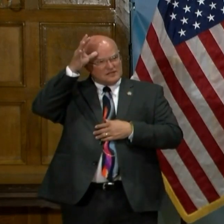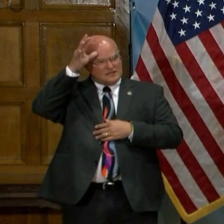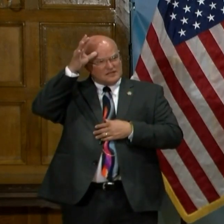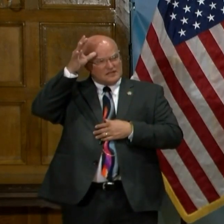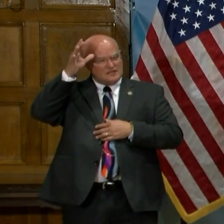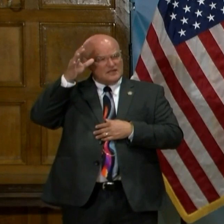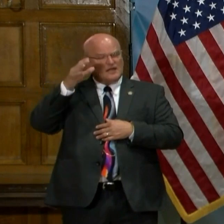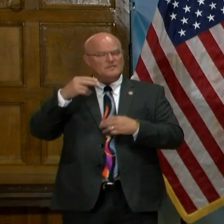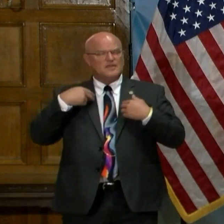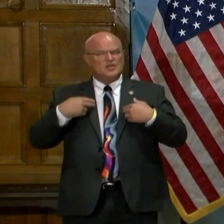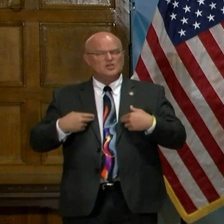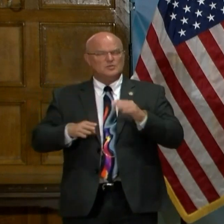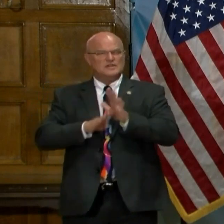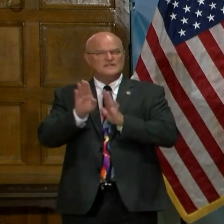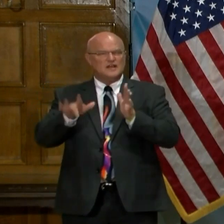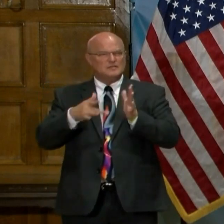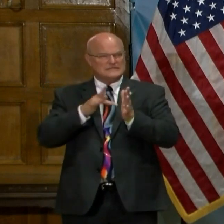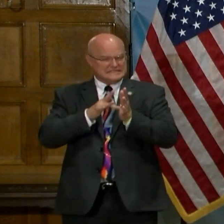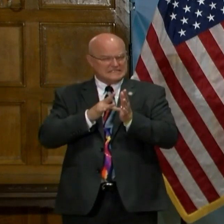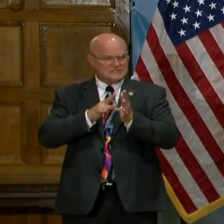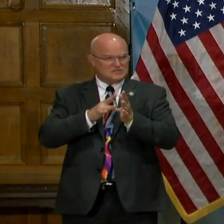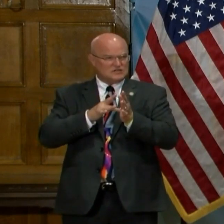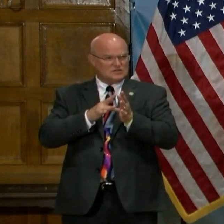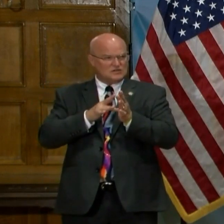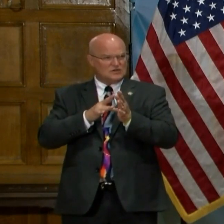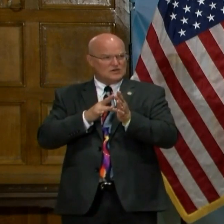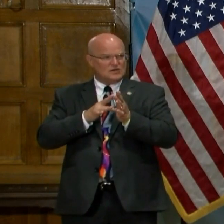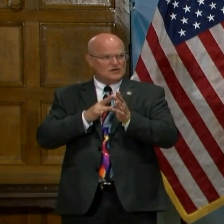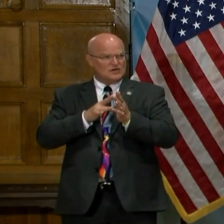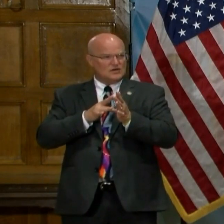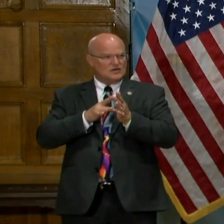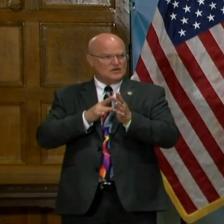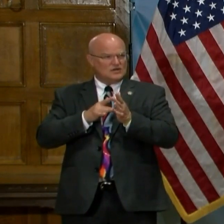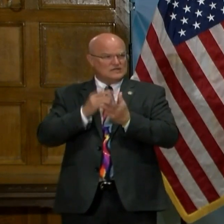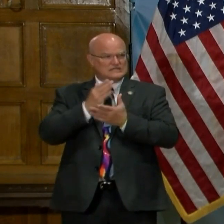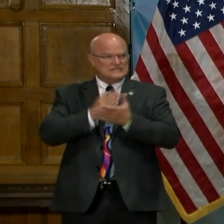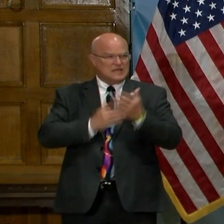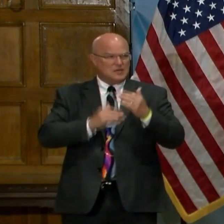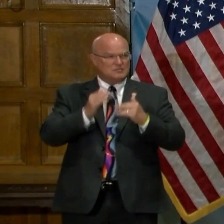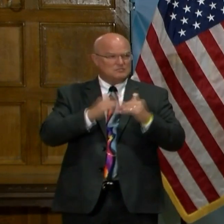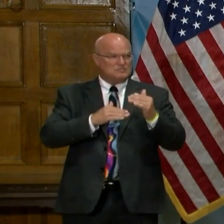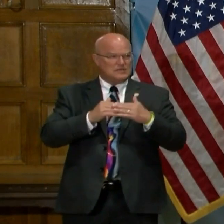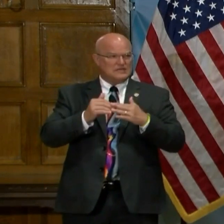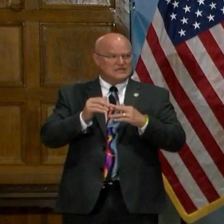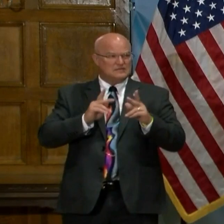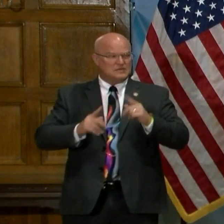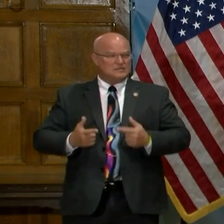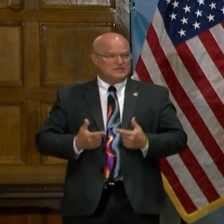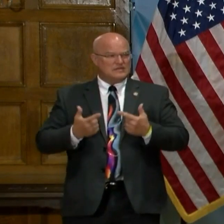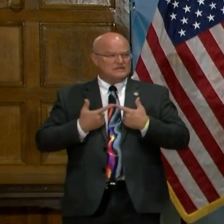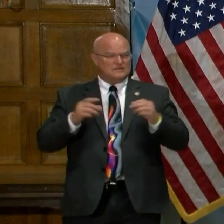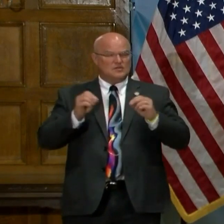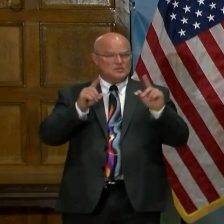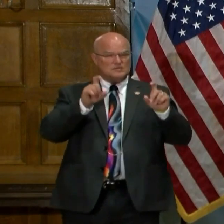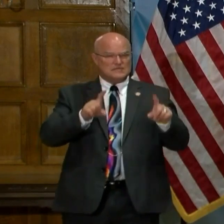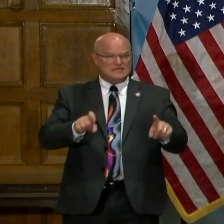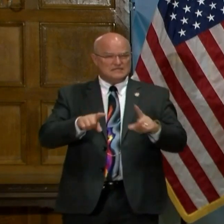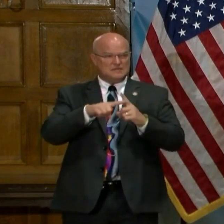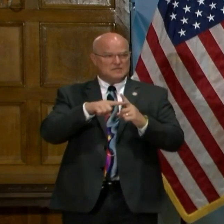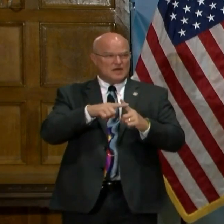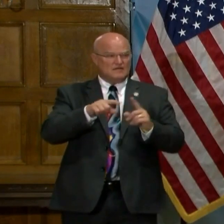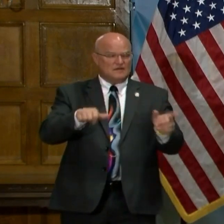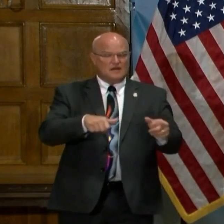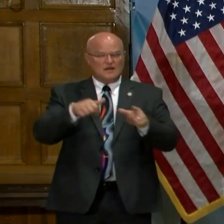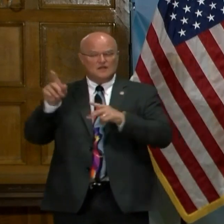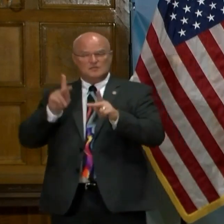Human Development Center who there's some buildings that residents live in where nobody has tested positive, and then